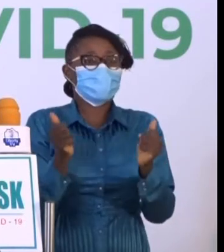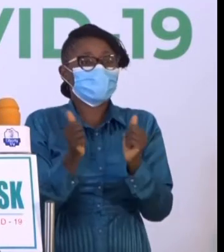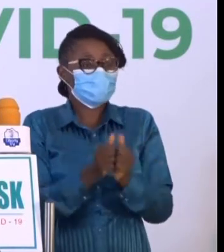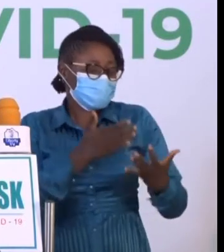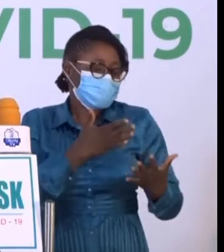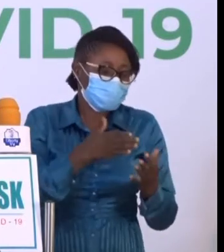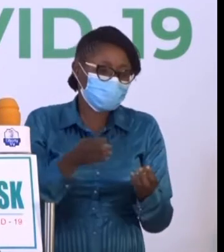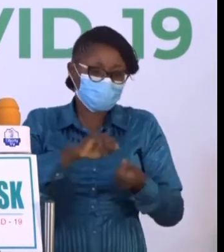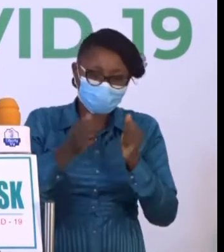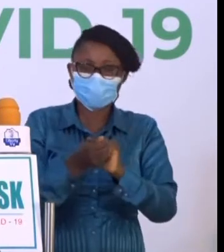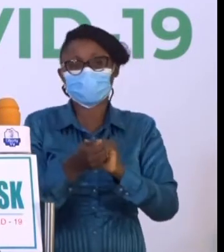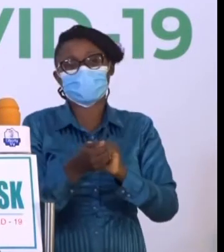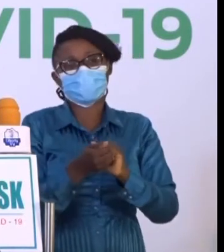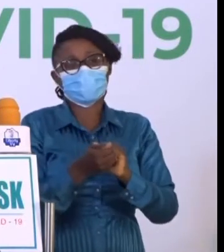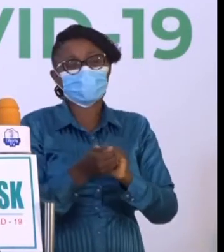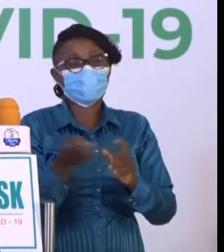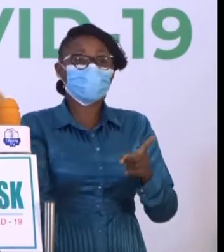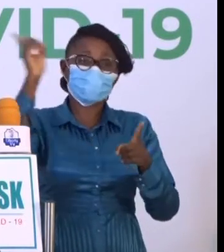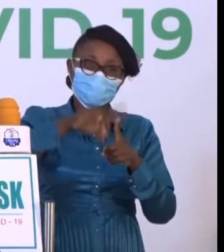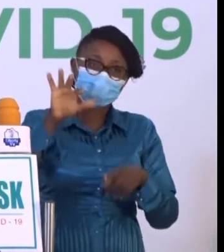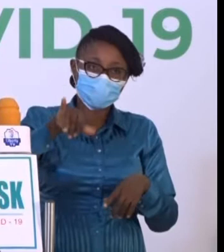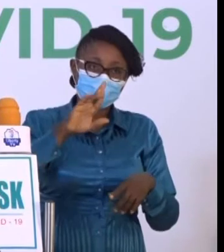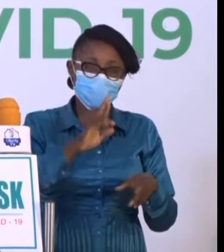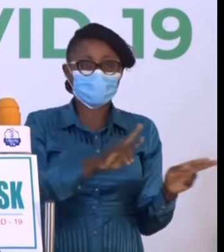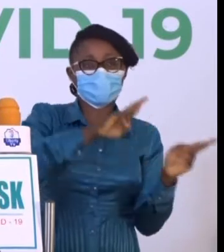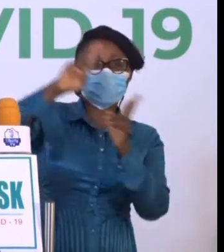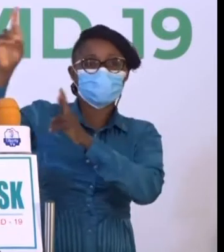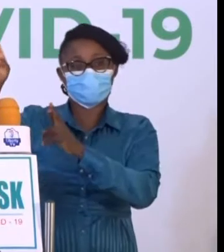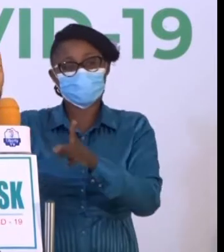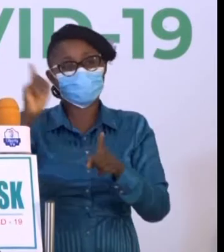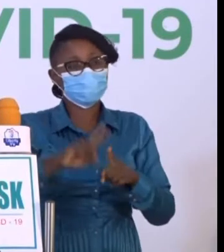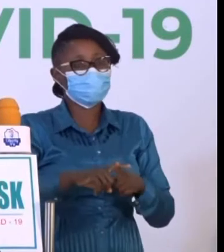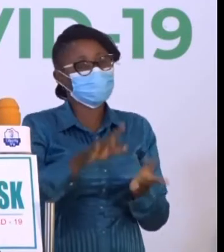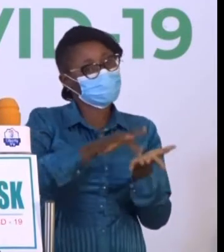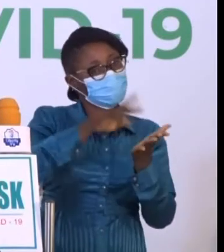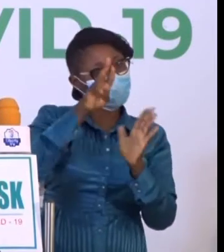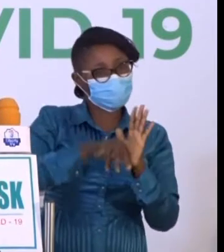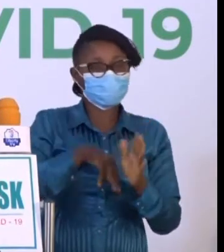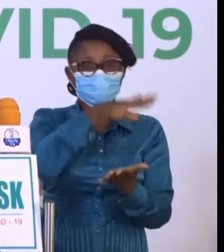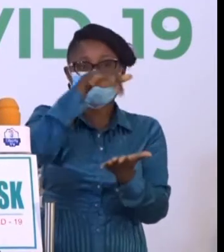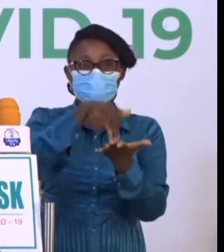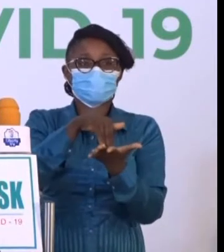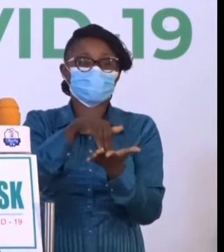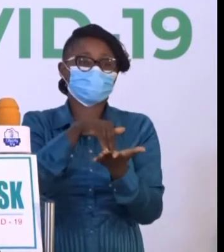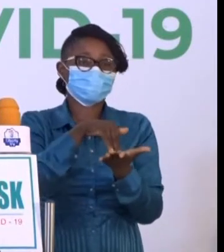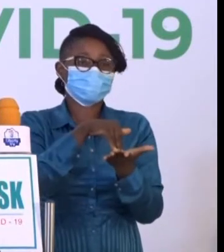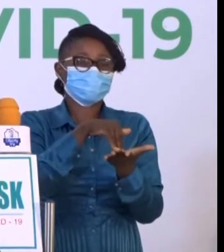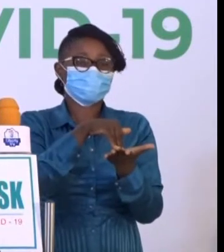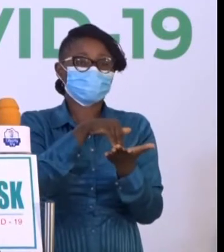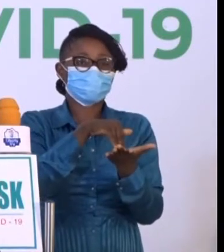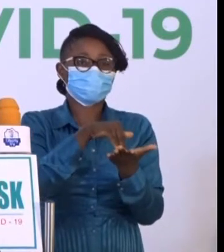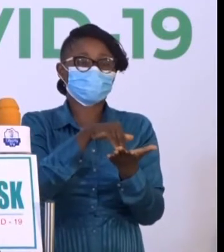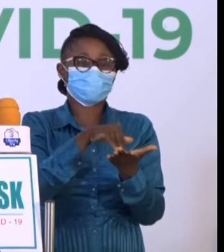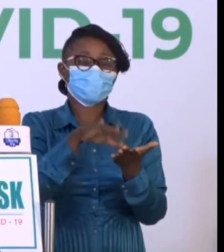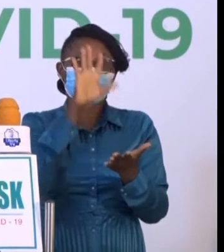respiratory distress until they are referred to treatment centers. We